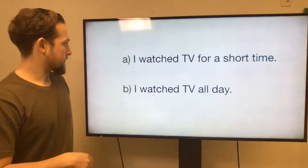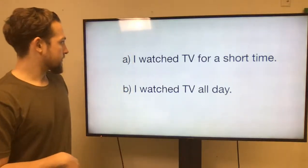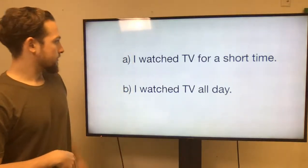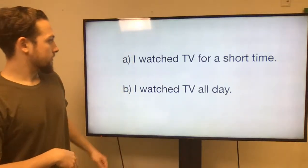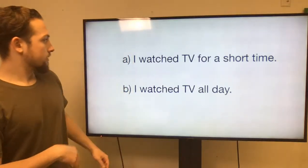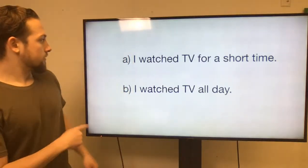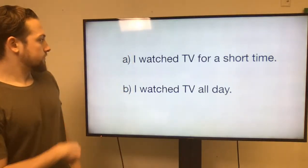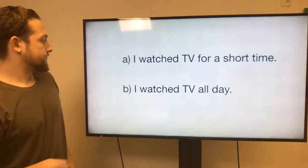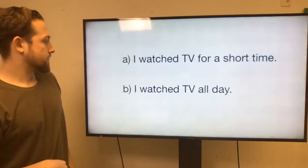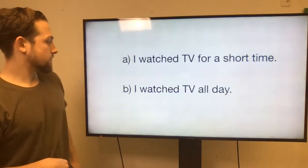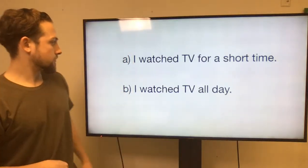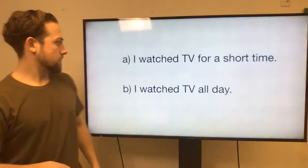best matches what I sign.